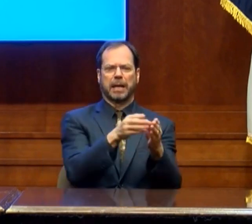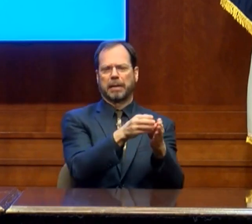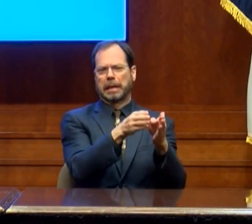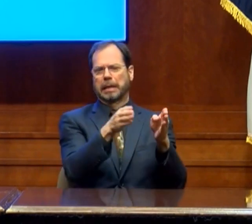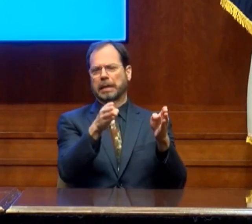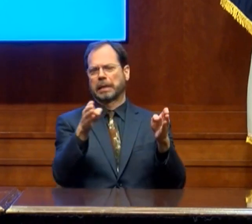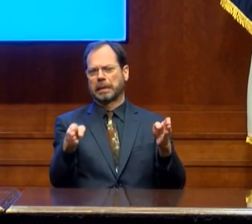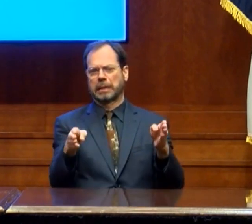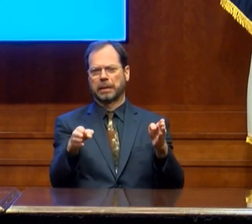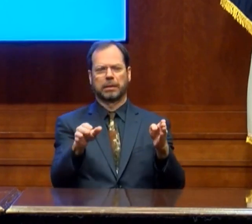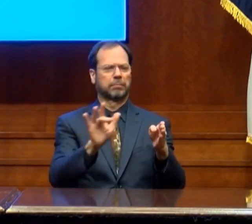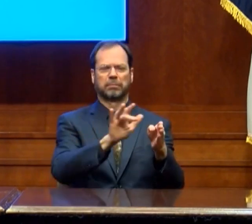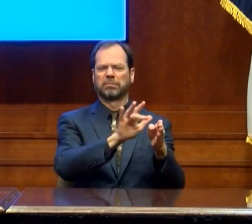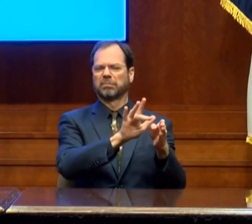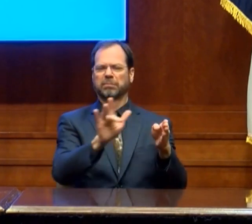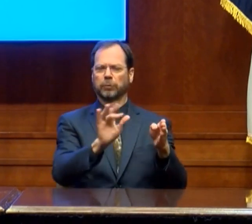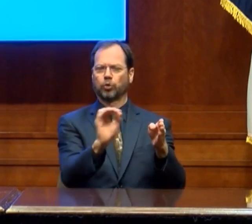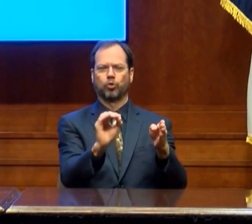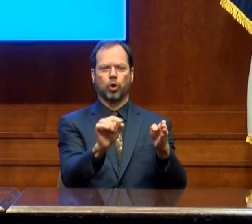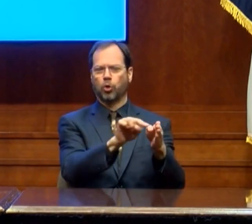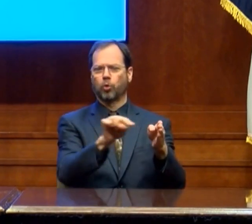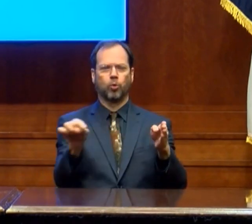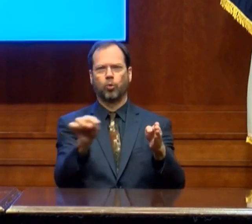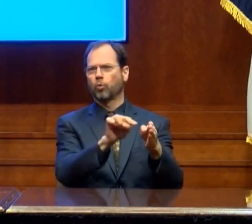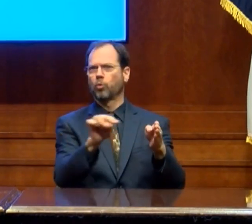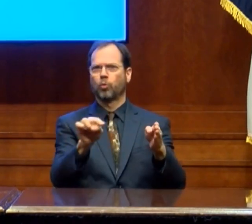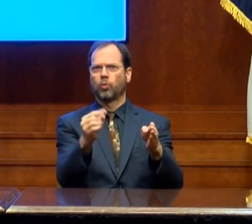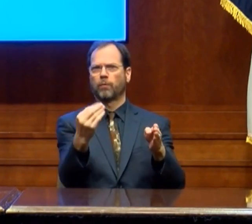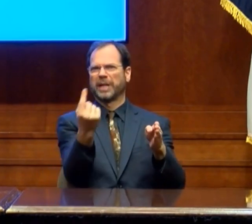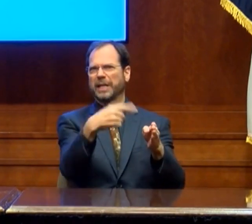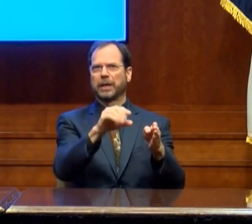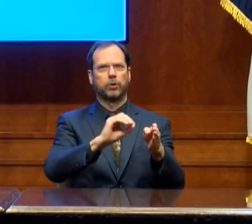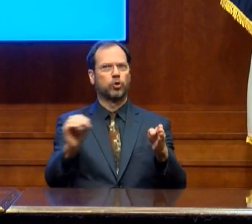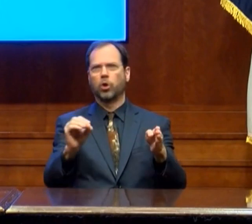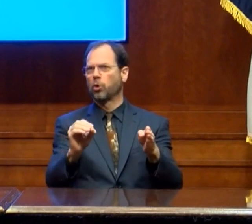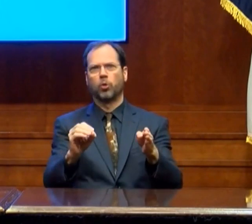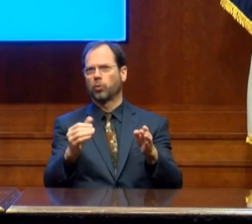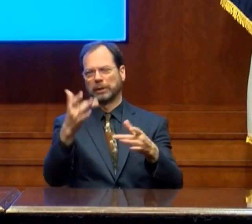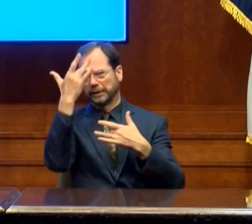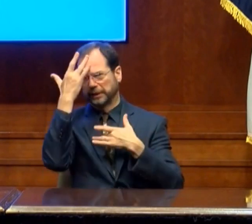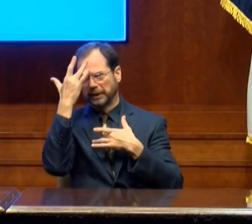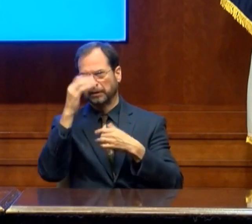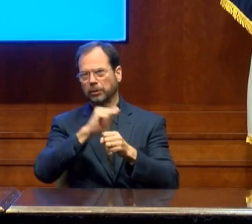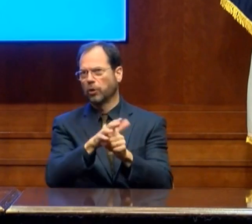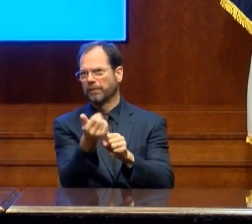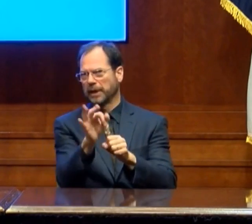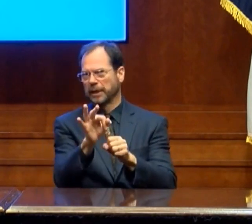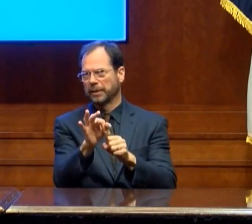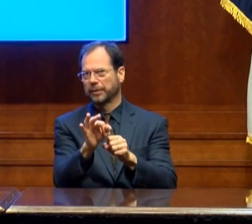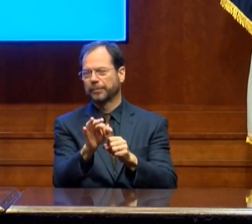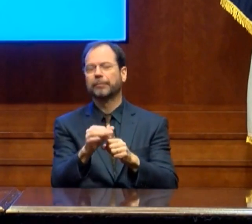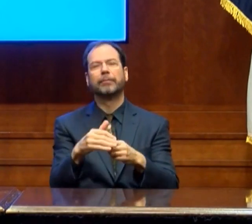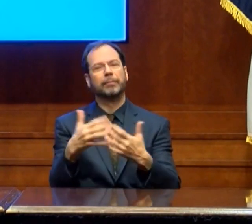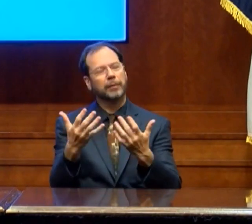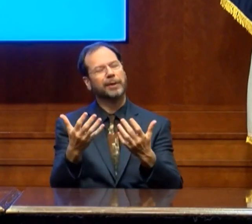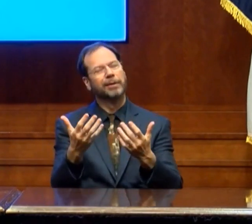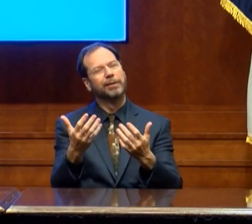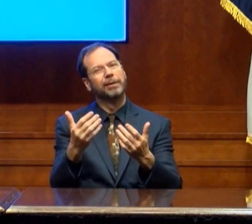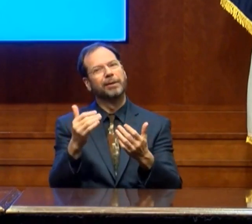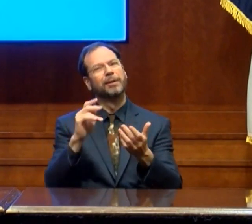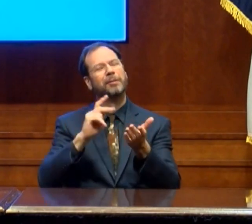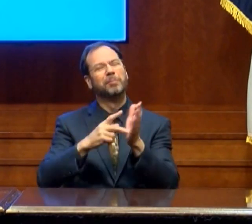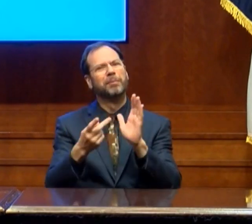period of being free from COVID-19. That's why you will see that there's a lag time